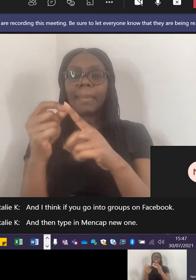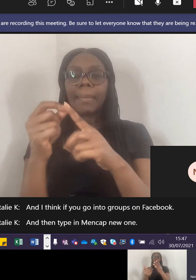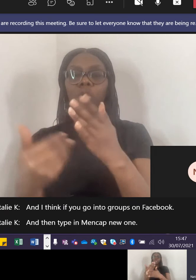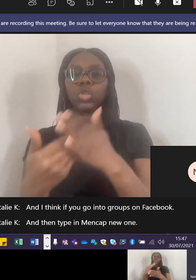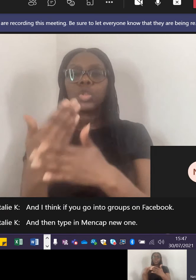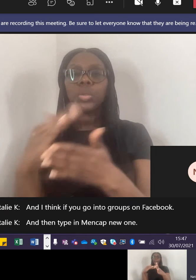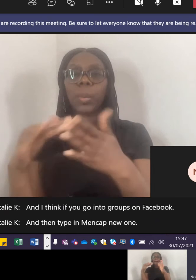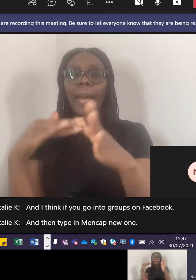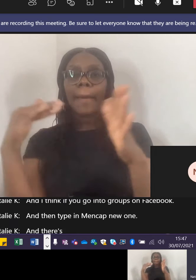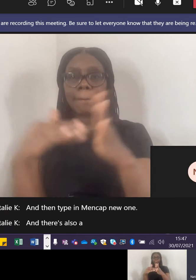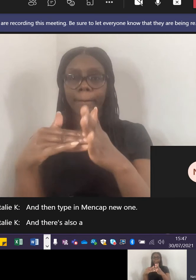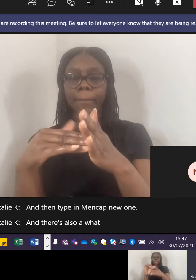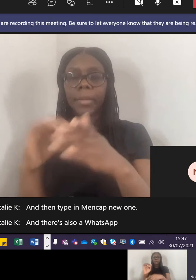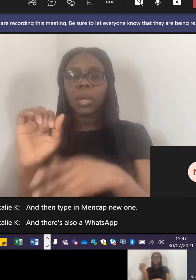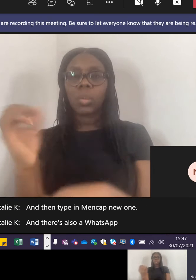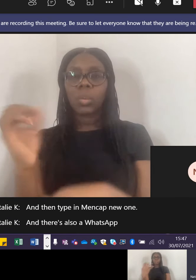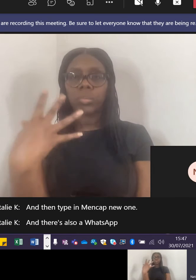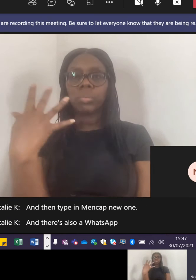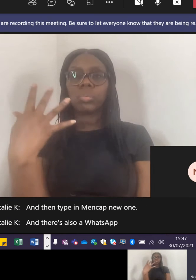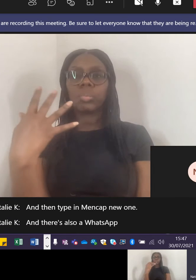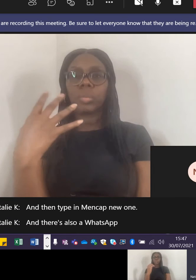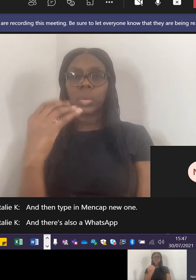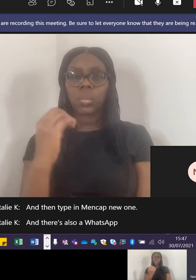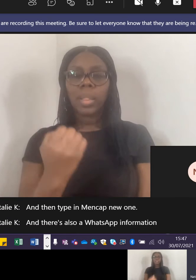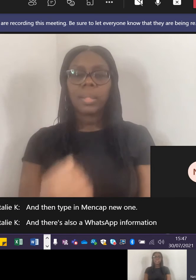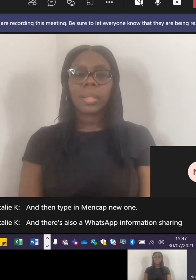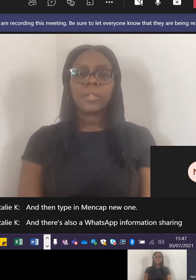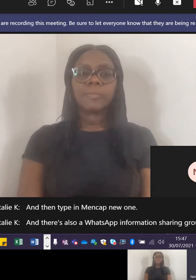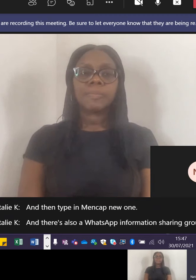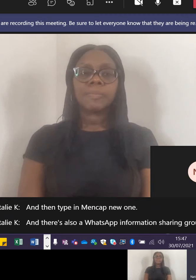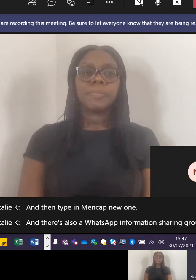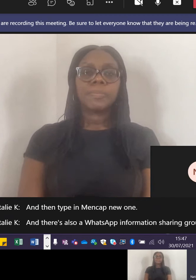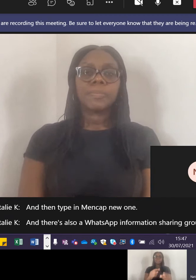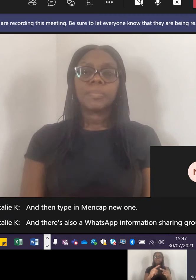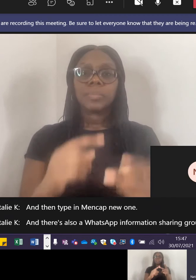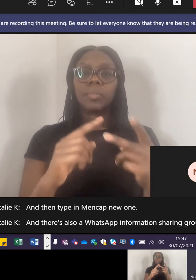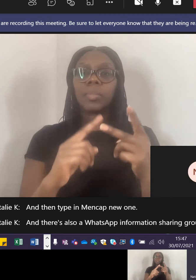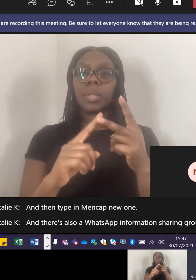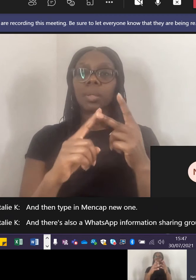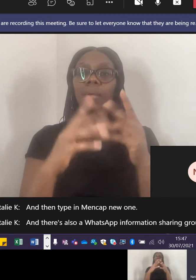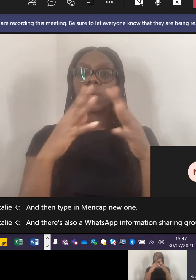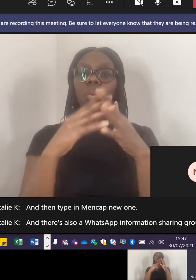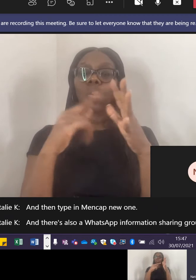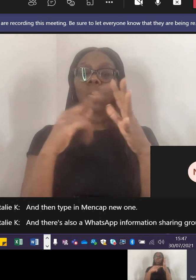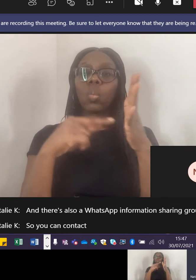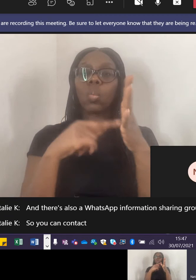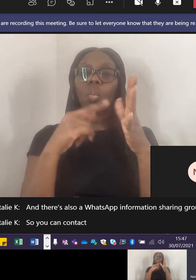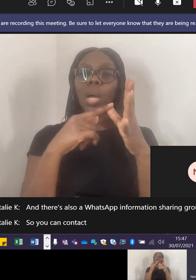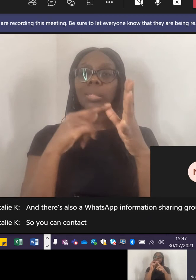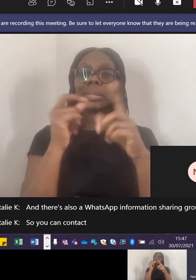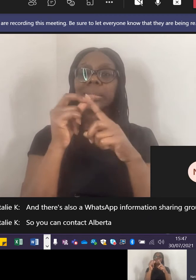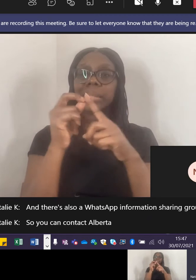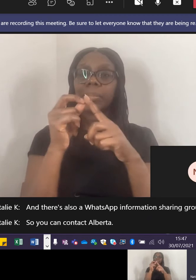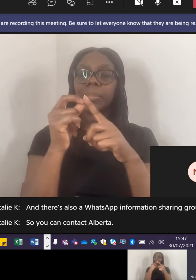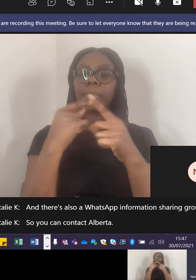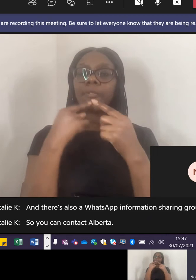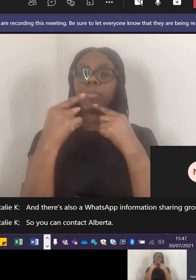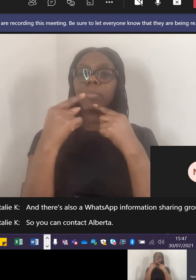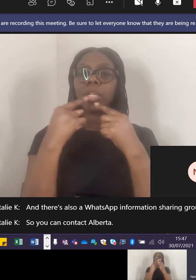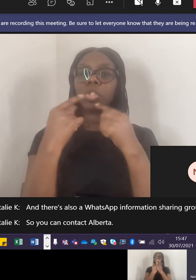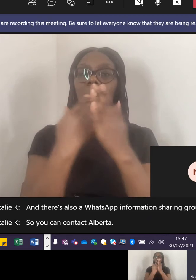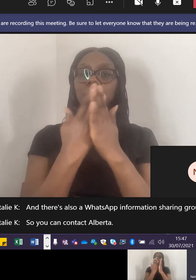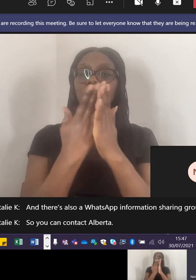And there's also a WhatsApp information sharing group. So you can contact Alberta on